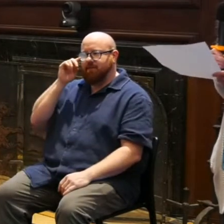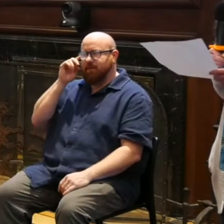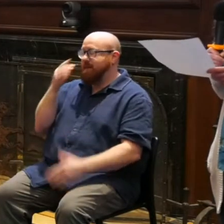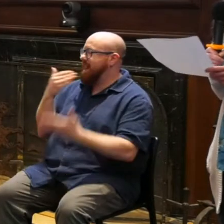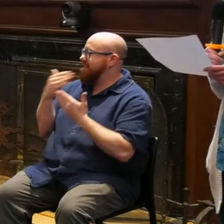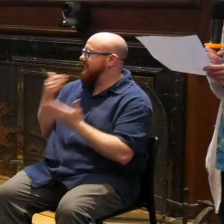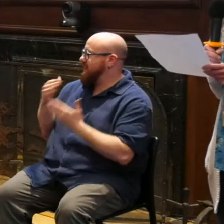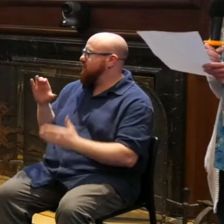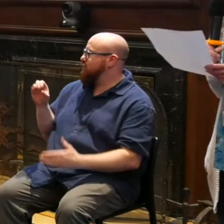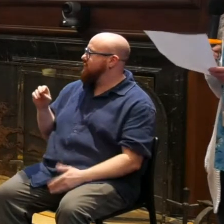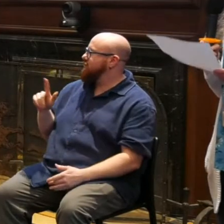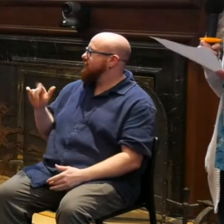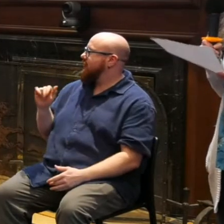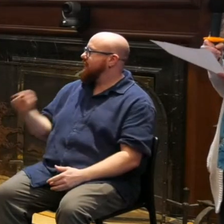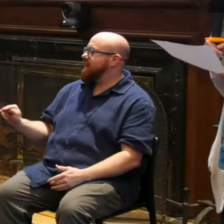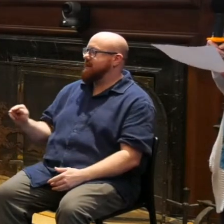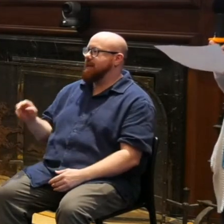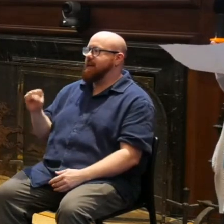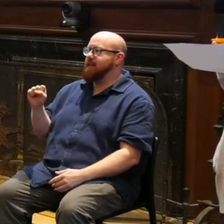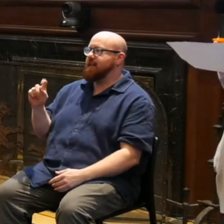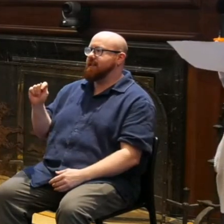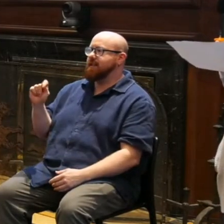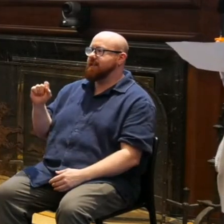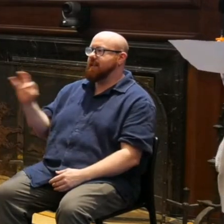Thank you, Crystal Lynn. Steph Zion.